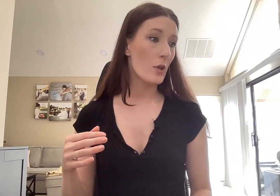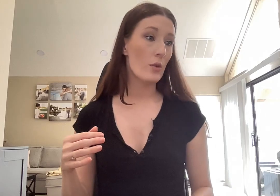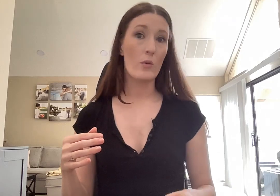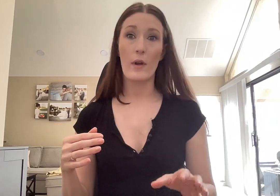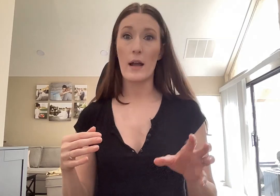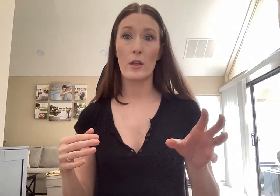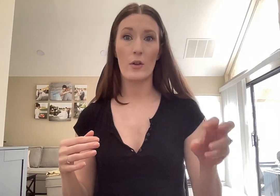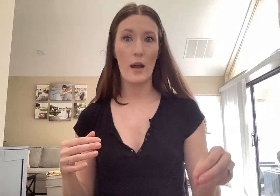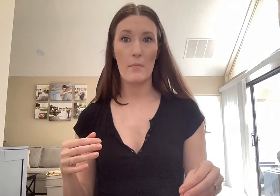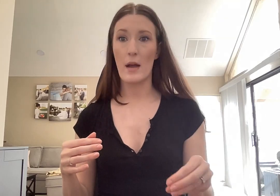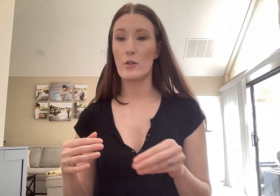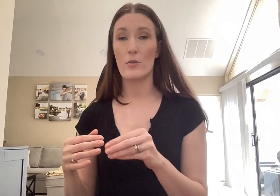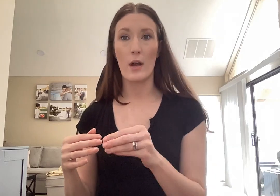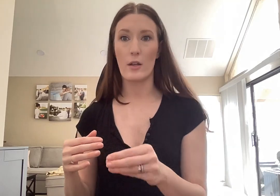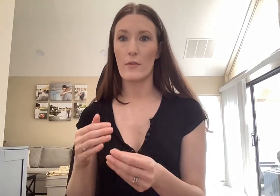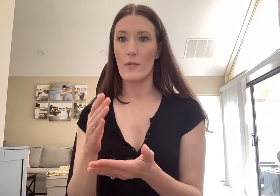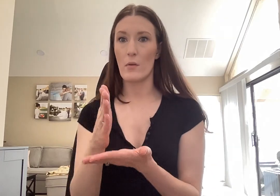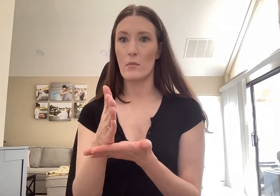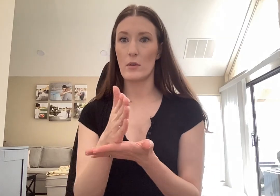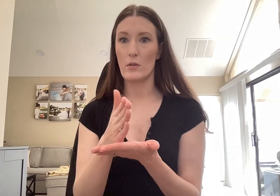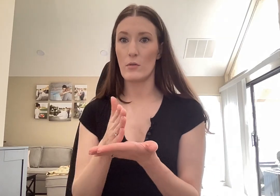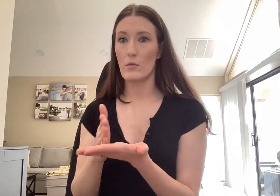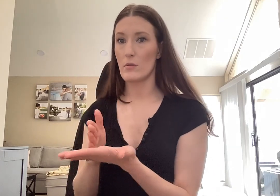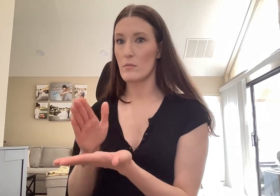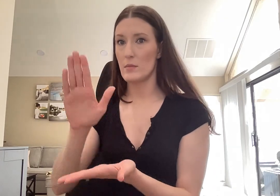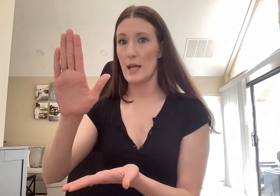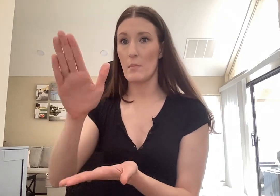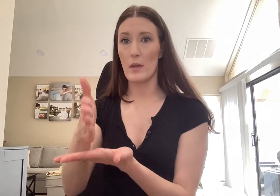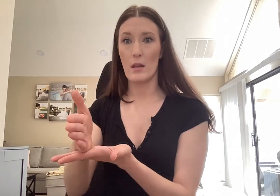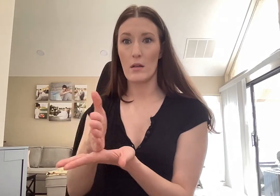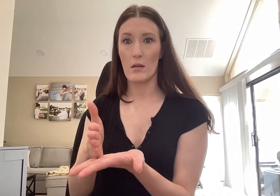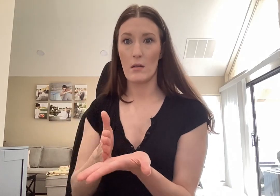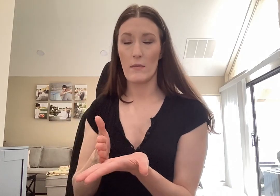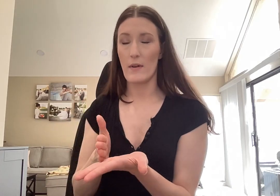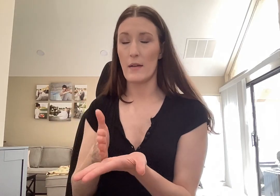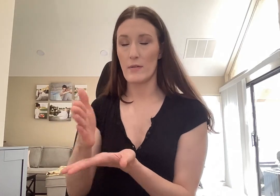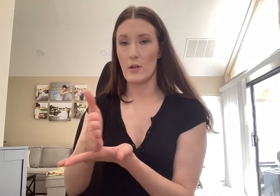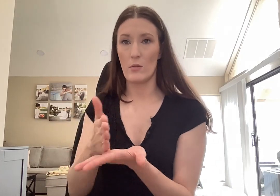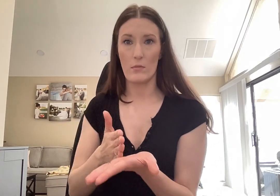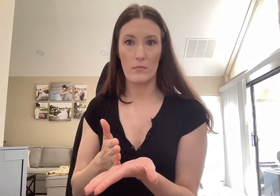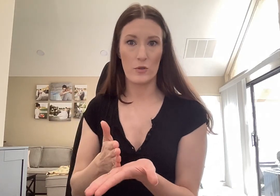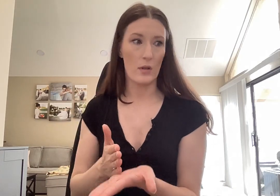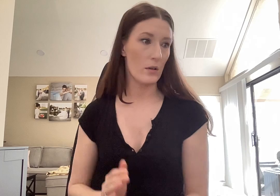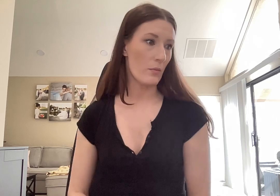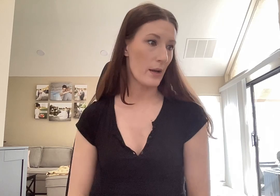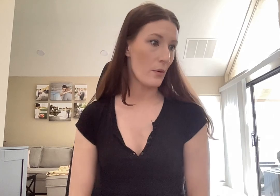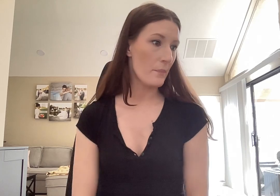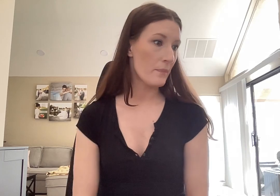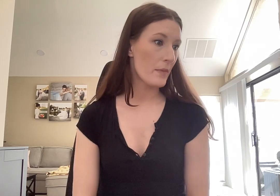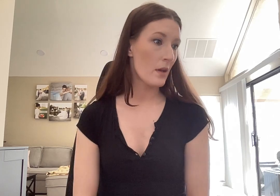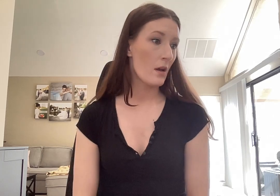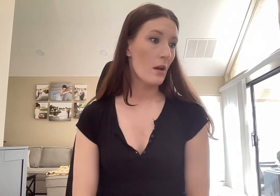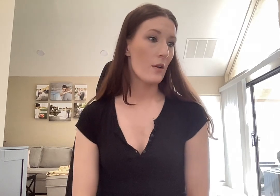You crack your iPad, you crack your phone, you take a B5 and you draw a little wiggle. Credit